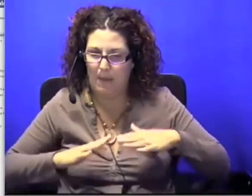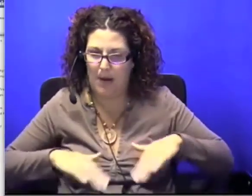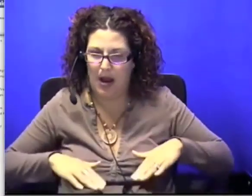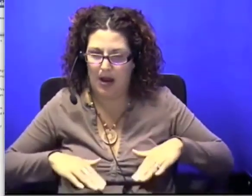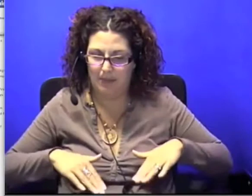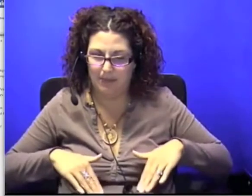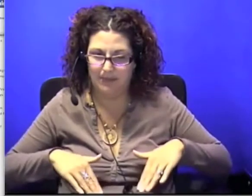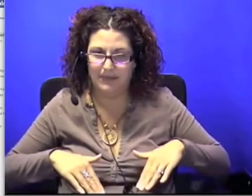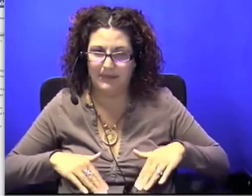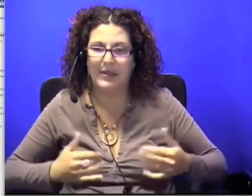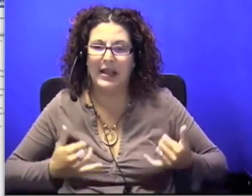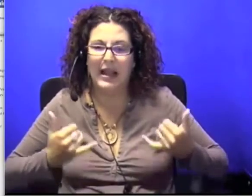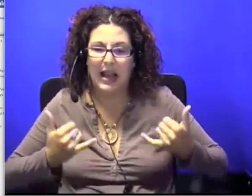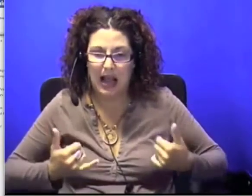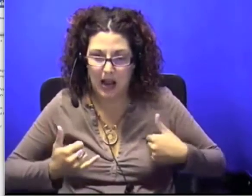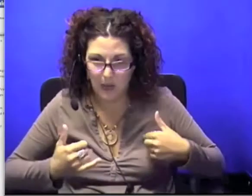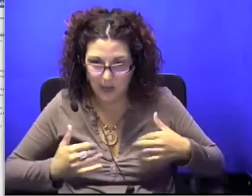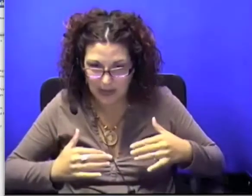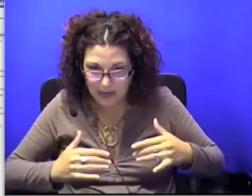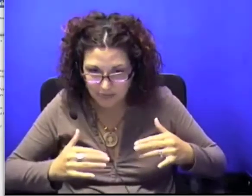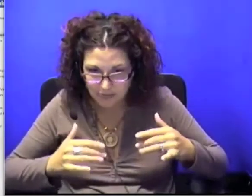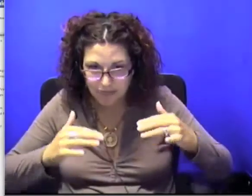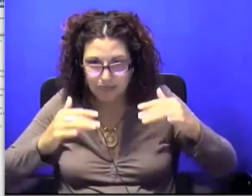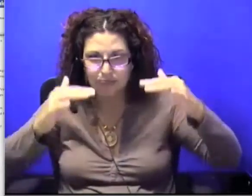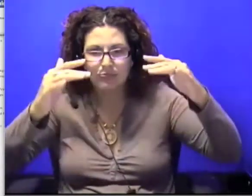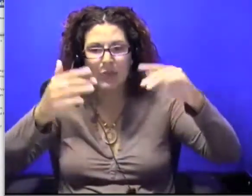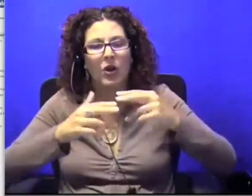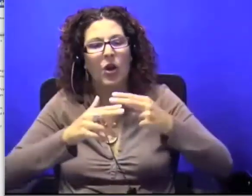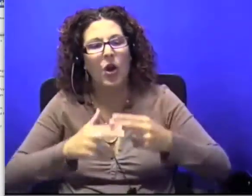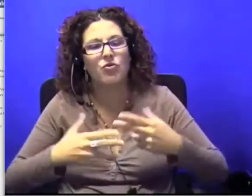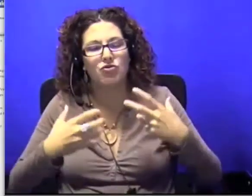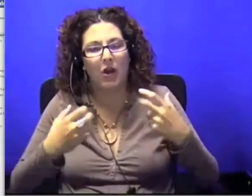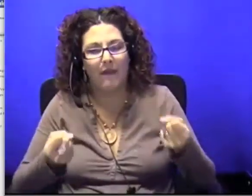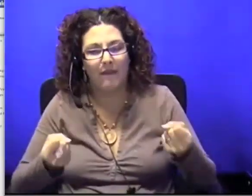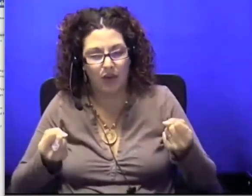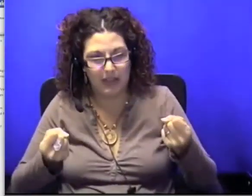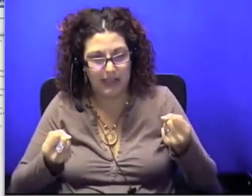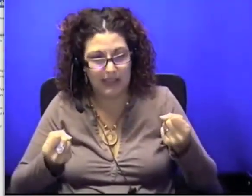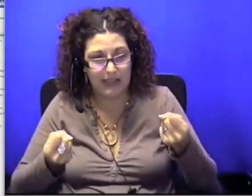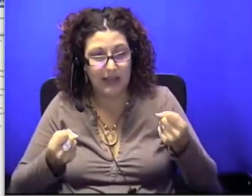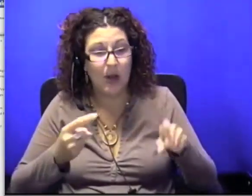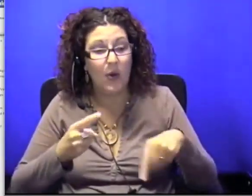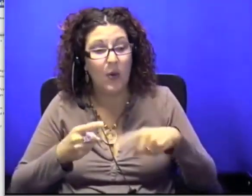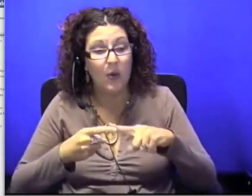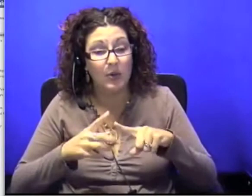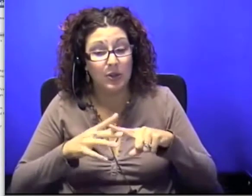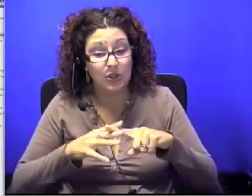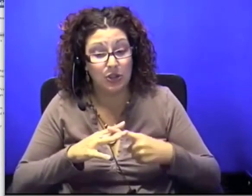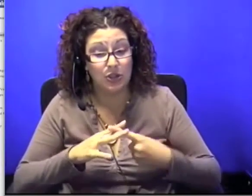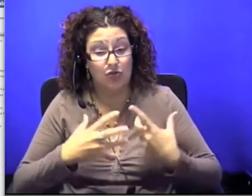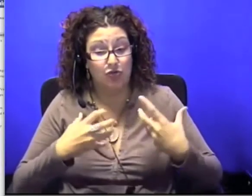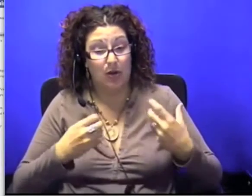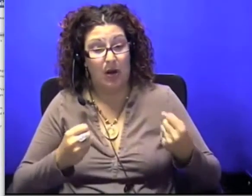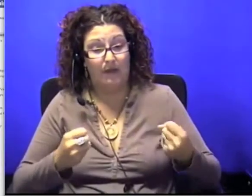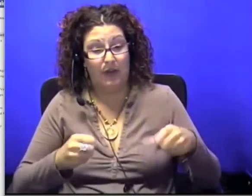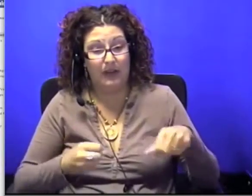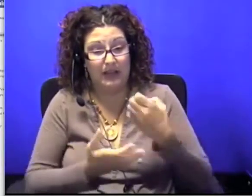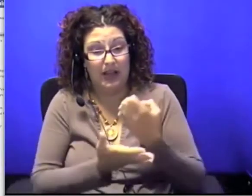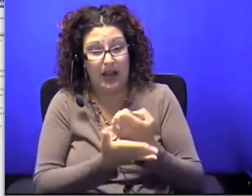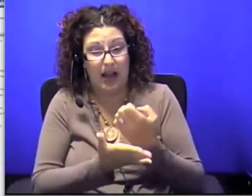of that cycle. Now we're into moving towards what I call recovery. And when we get into recovery in our